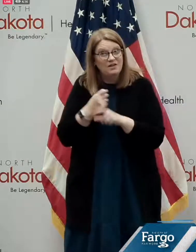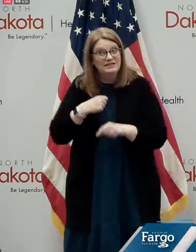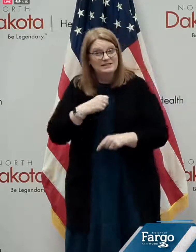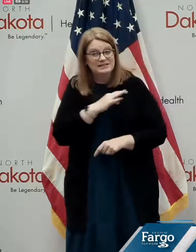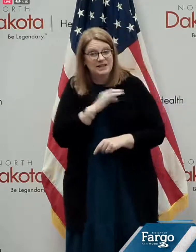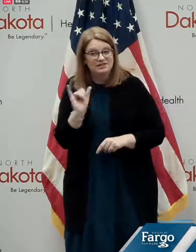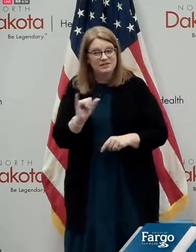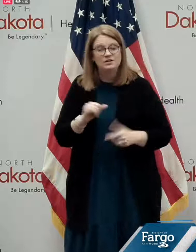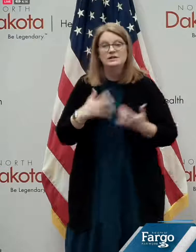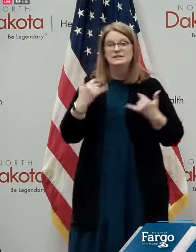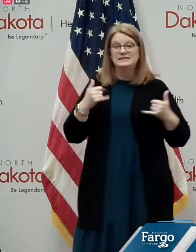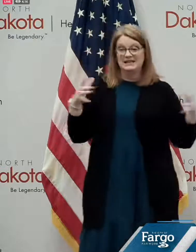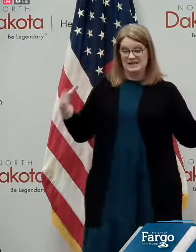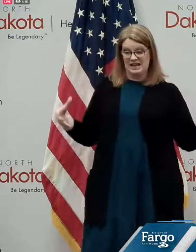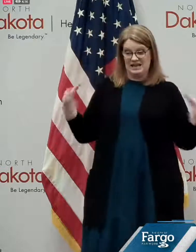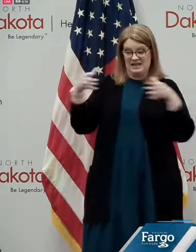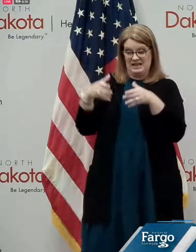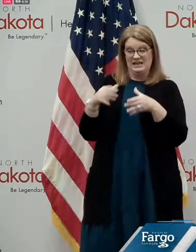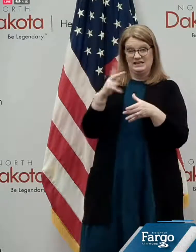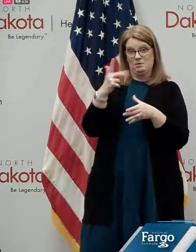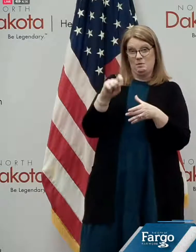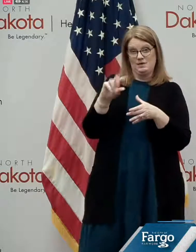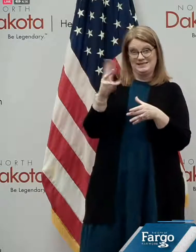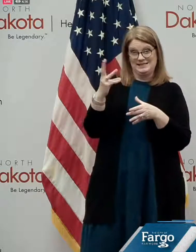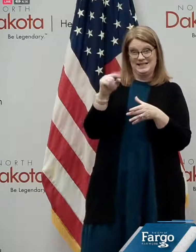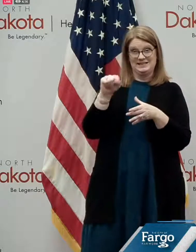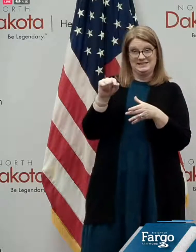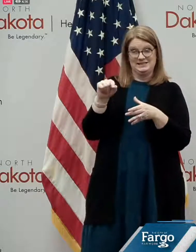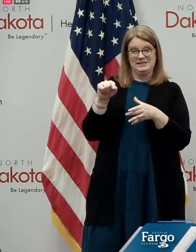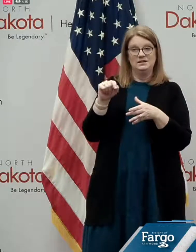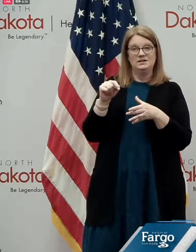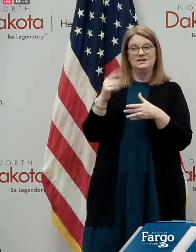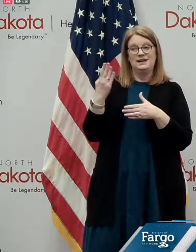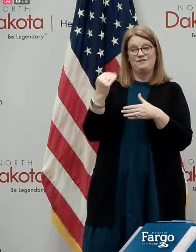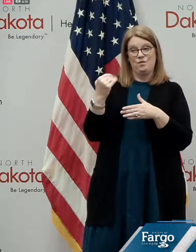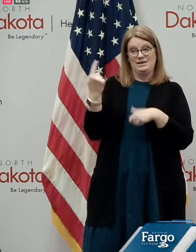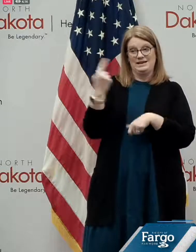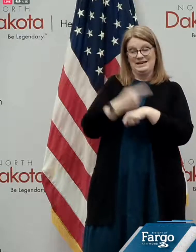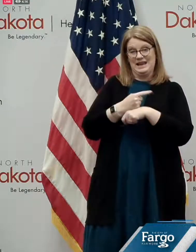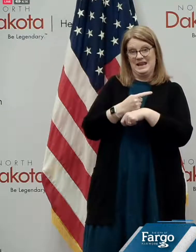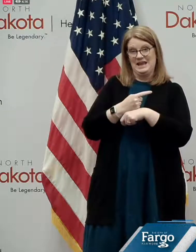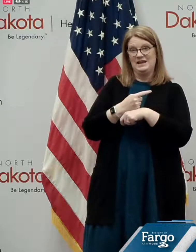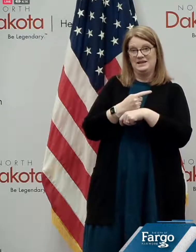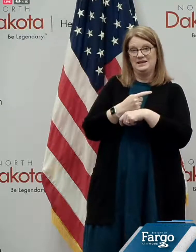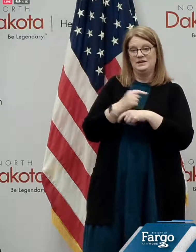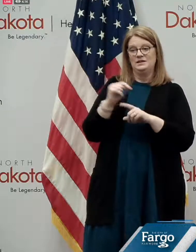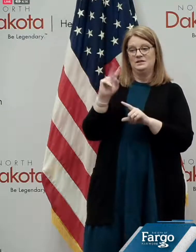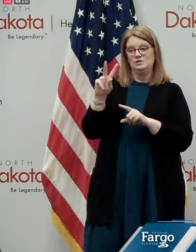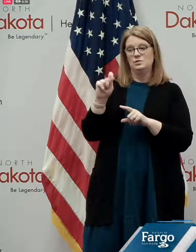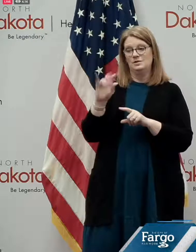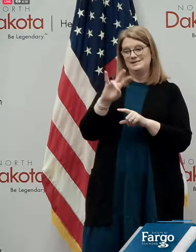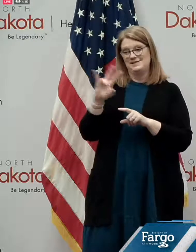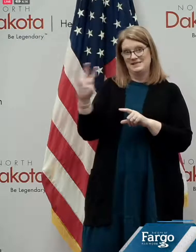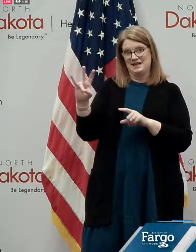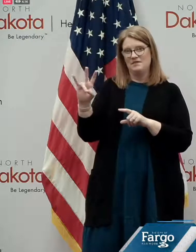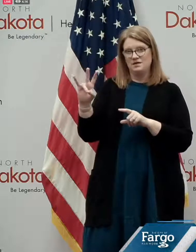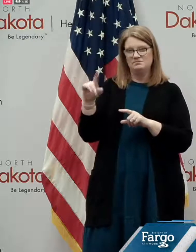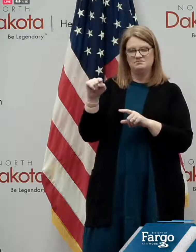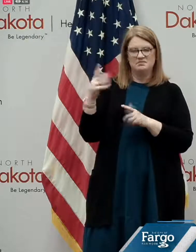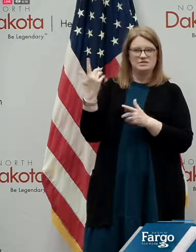today is 3.6, it's higher than it's been. And our 14 rolling rate is 277, as we talked